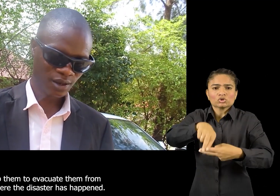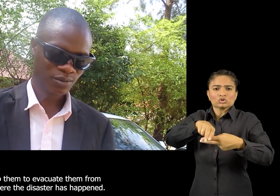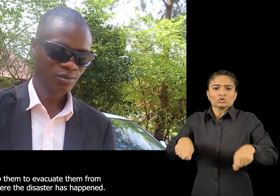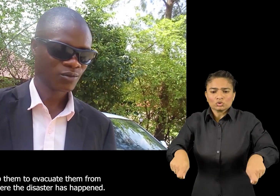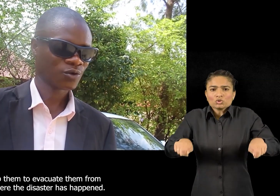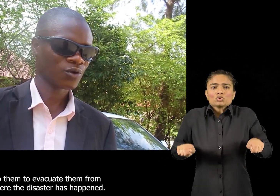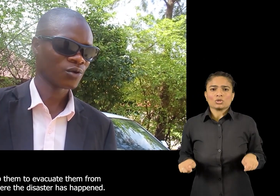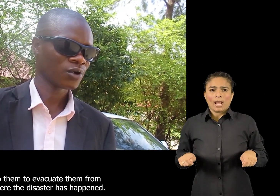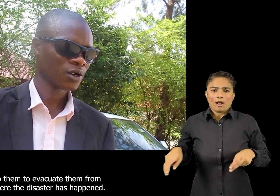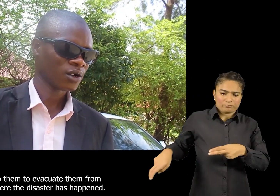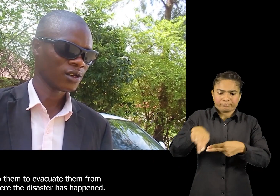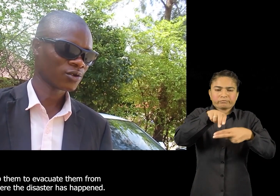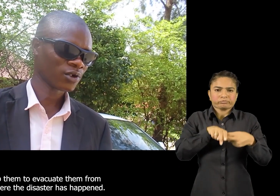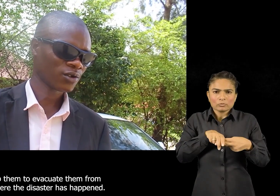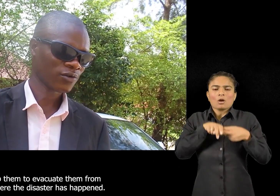help them